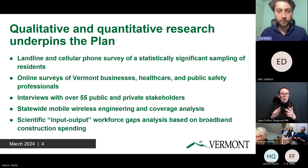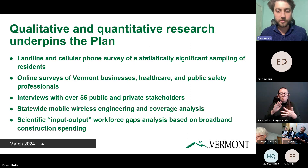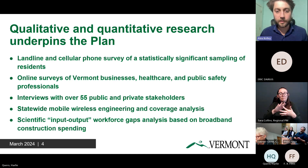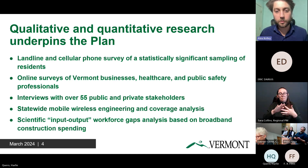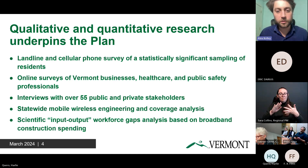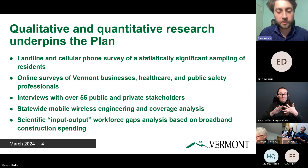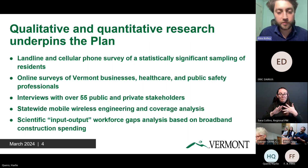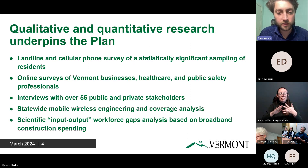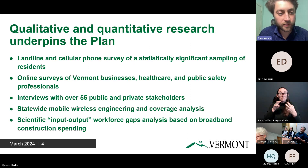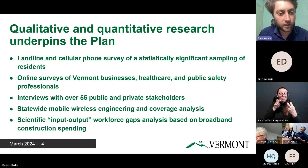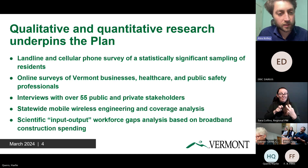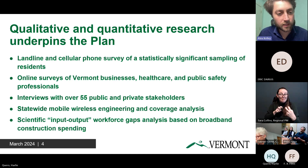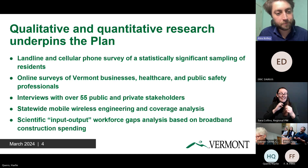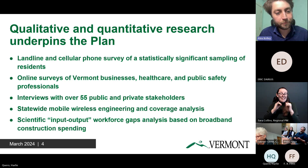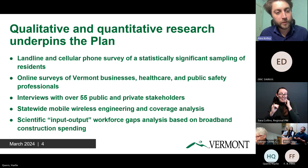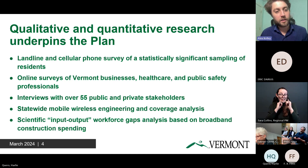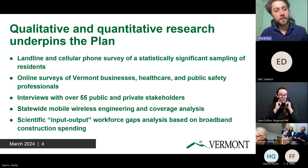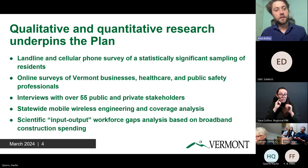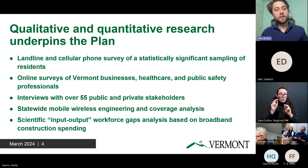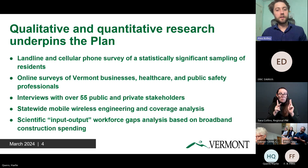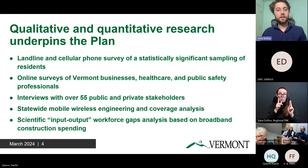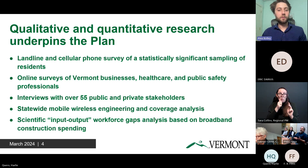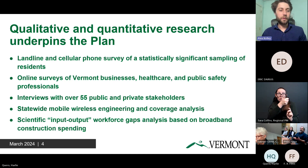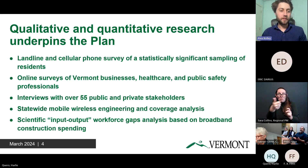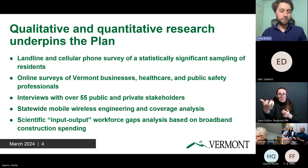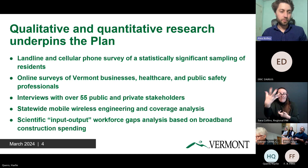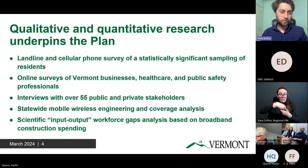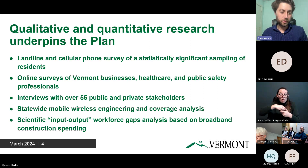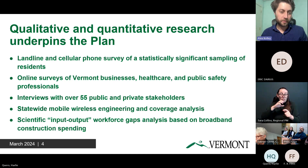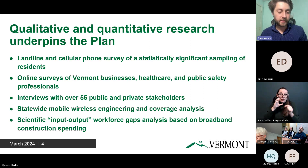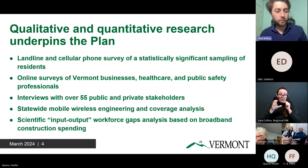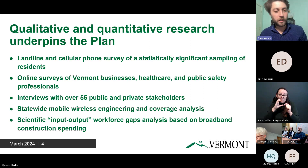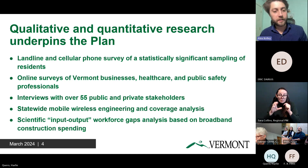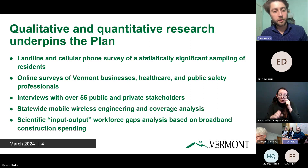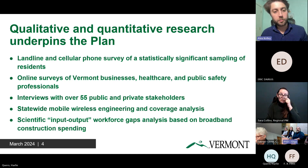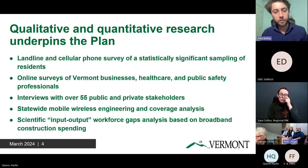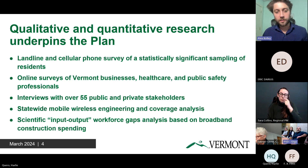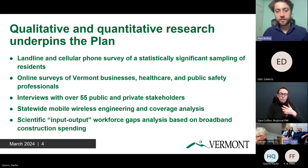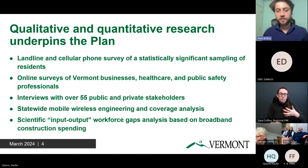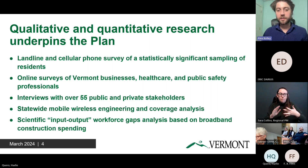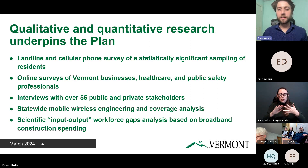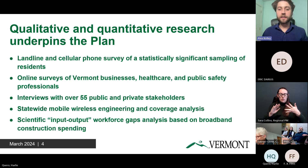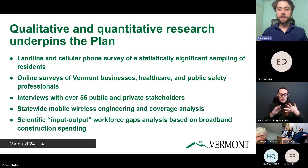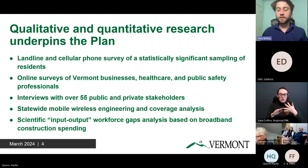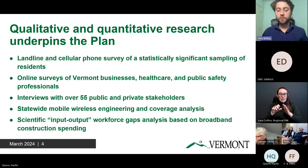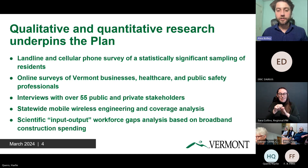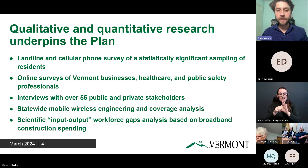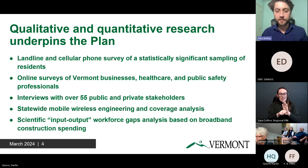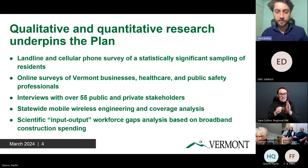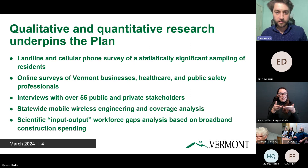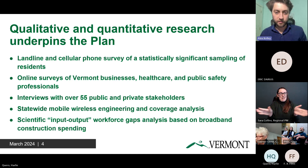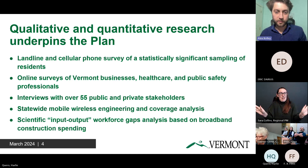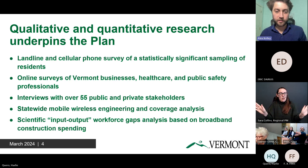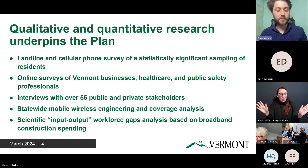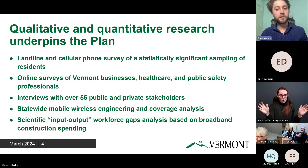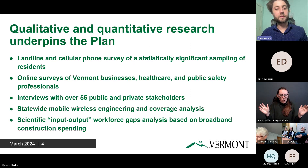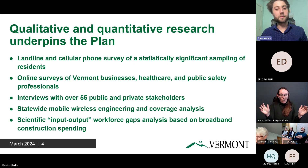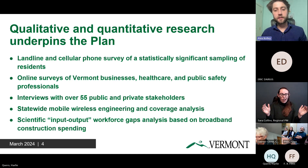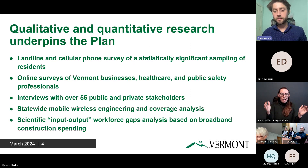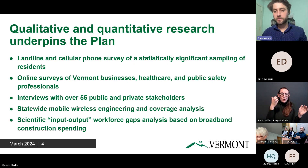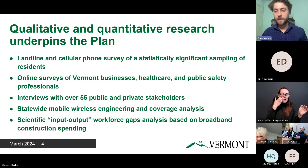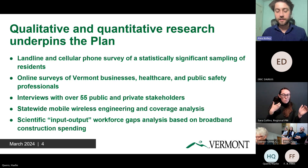public and private stakeholders involved in telecom. We performed a statewide mobile wireless engineering and coverage analysis, and you'll see